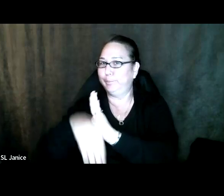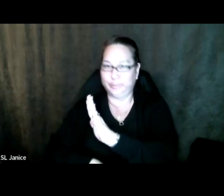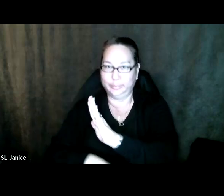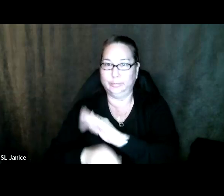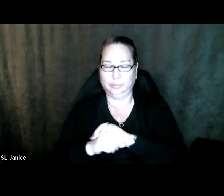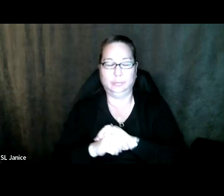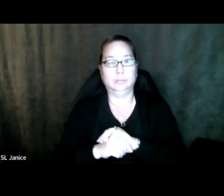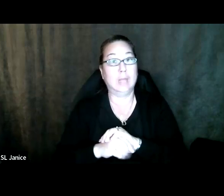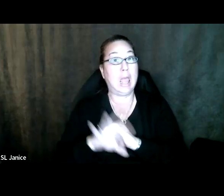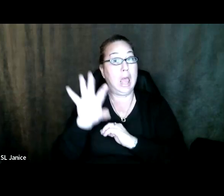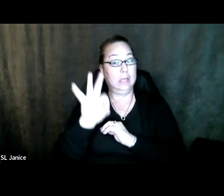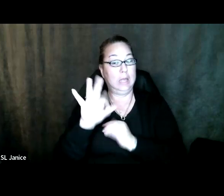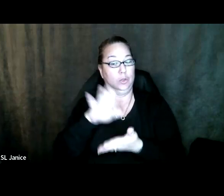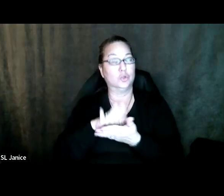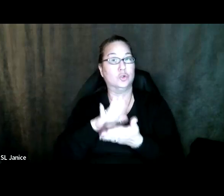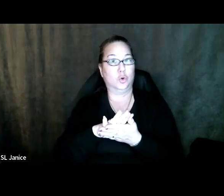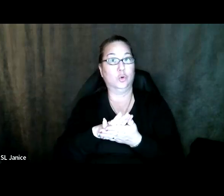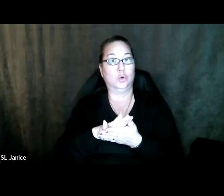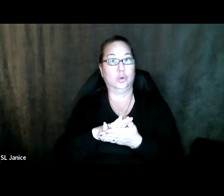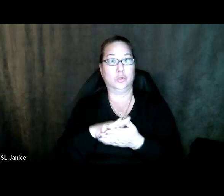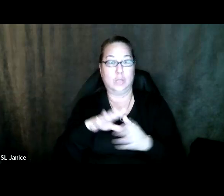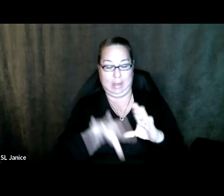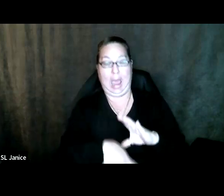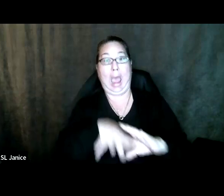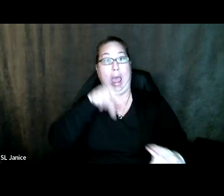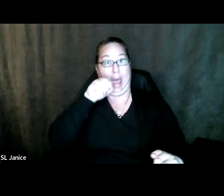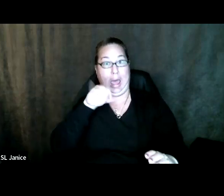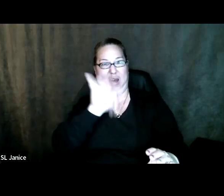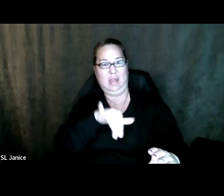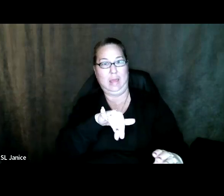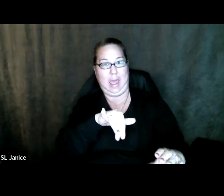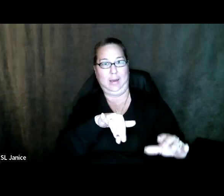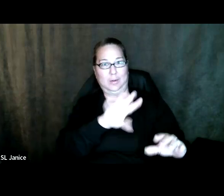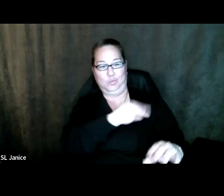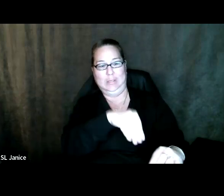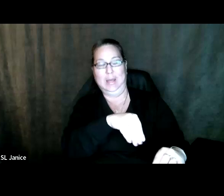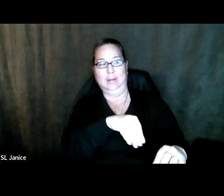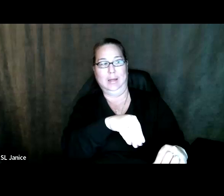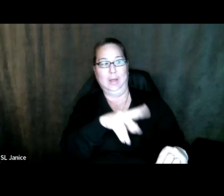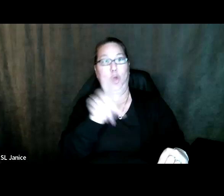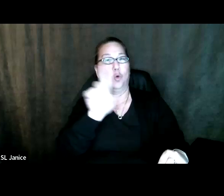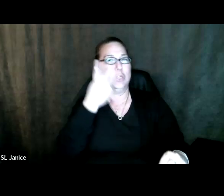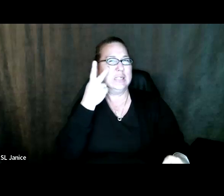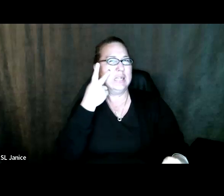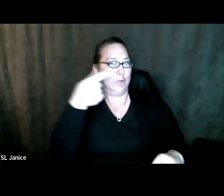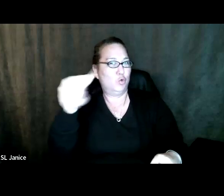9 schools have also risen above the 10th percentile, which you see here in green.